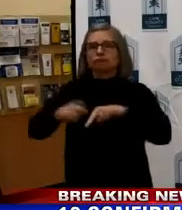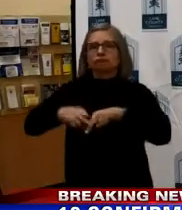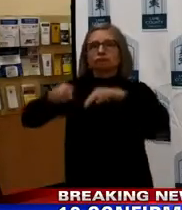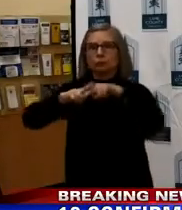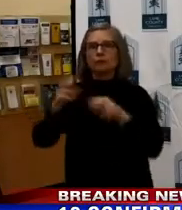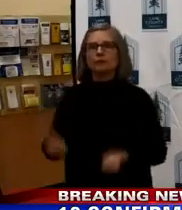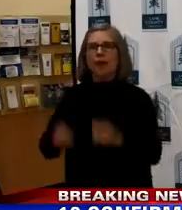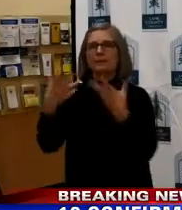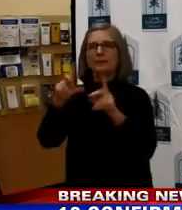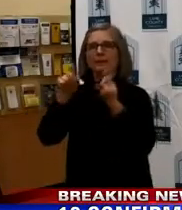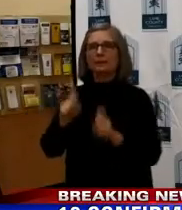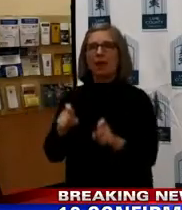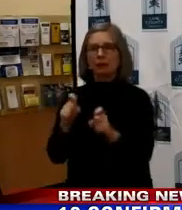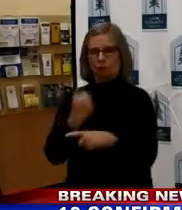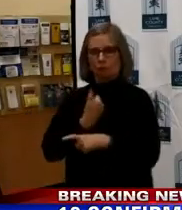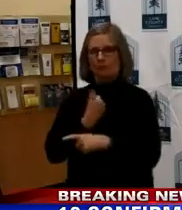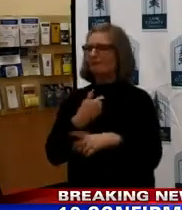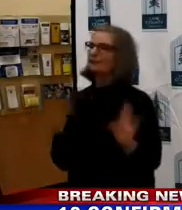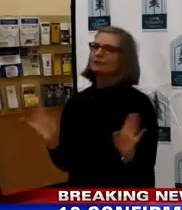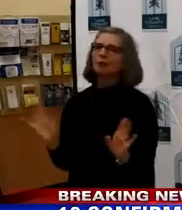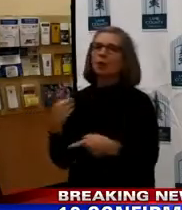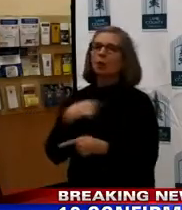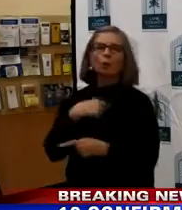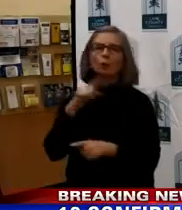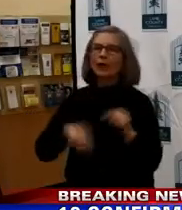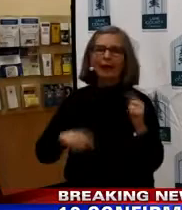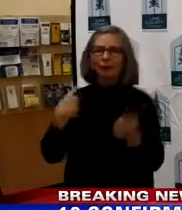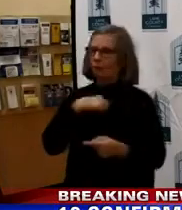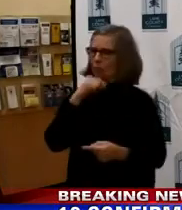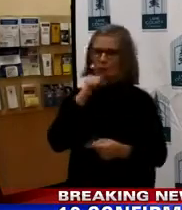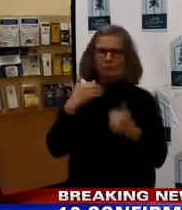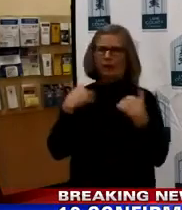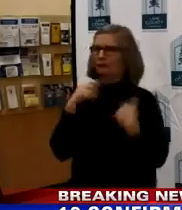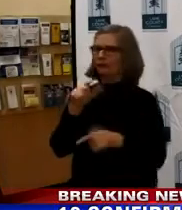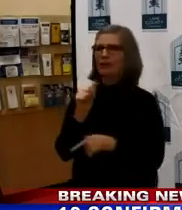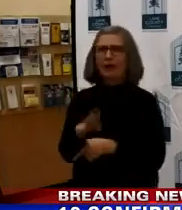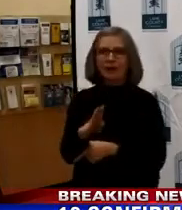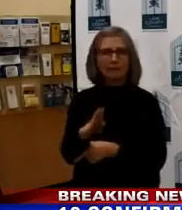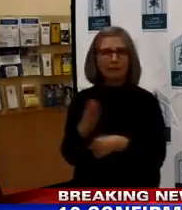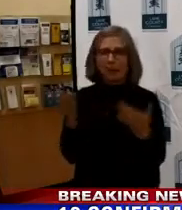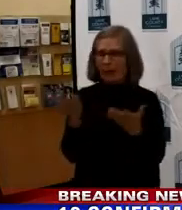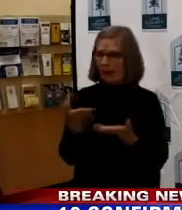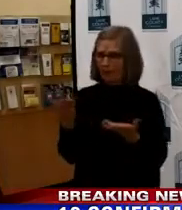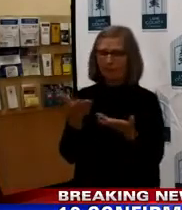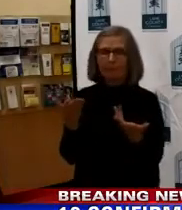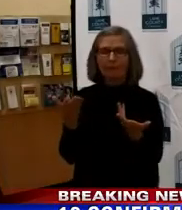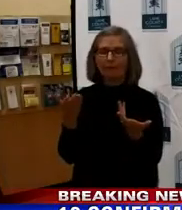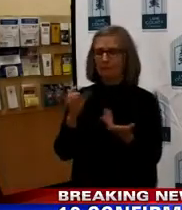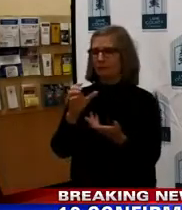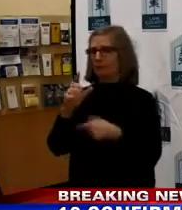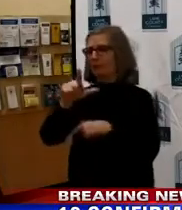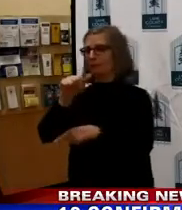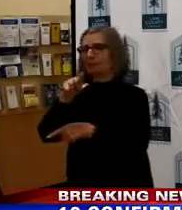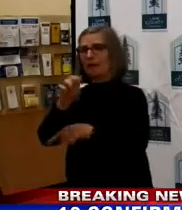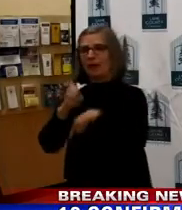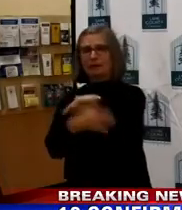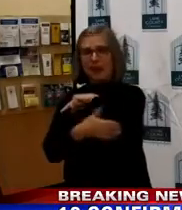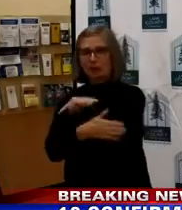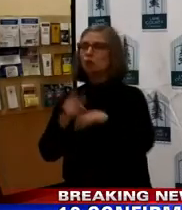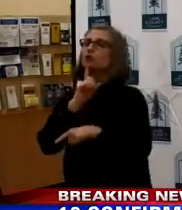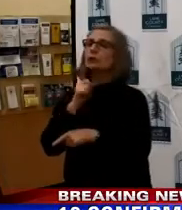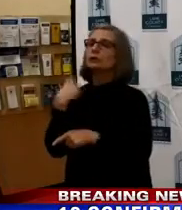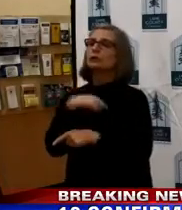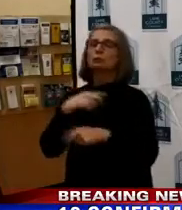not processing those tests. We don't have a lab here. Public Health does not own a lab in Lane County, and so we're relying on our partners,